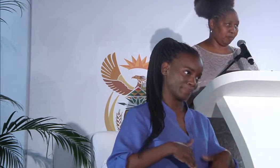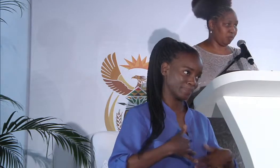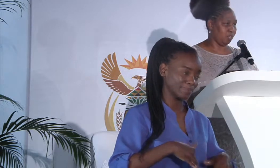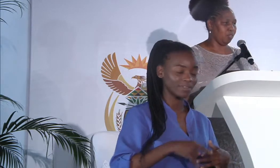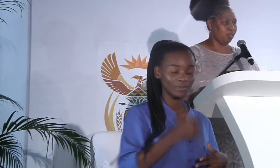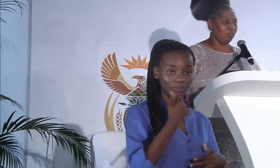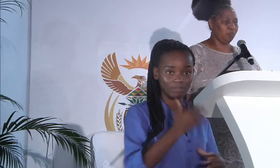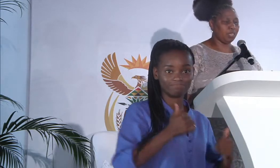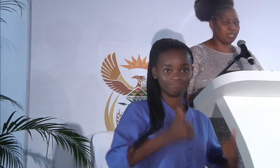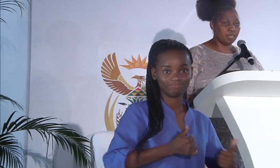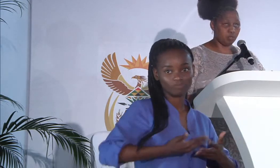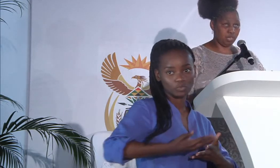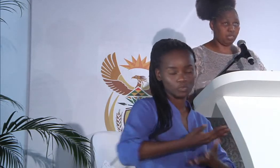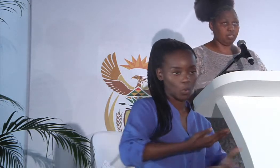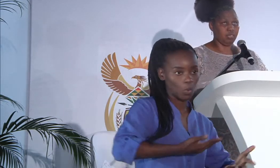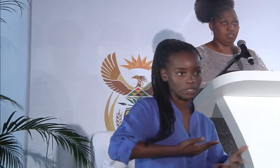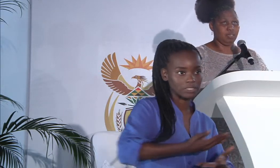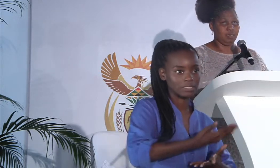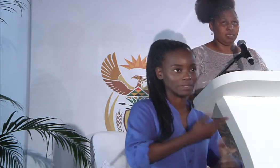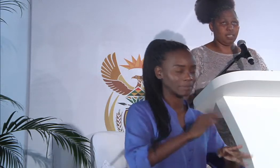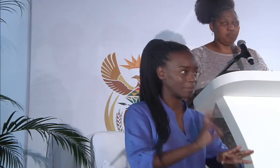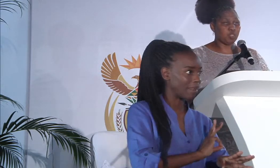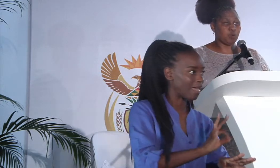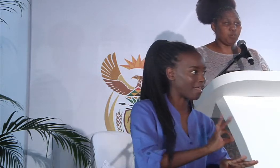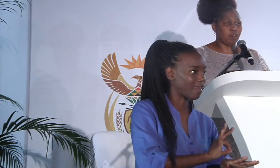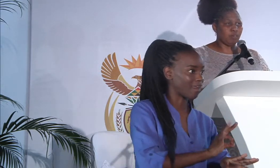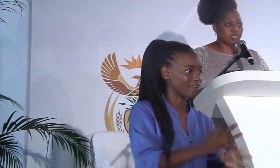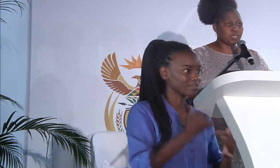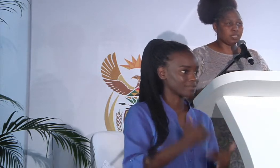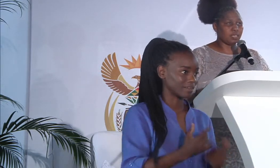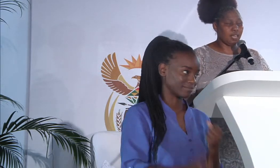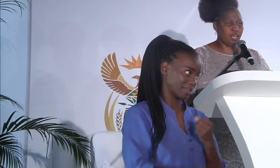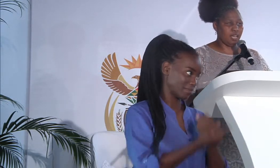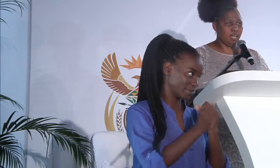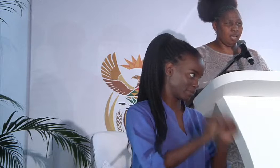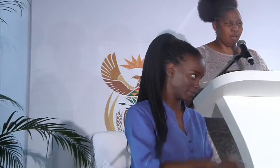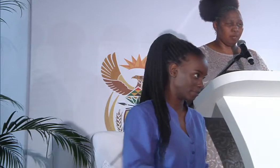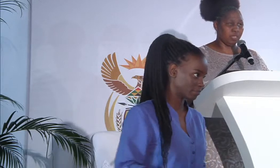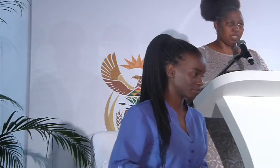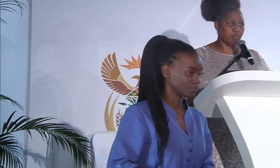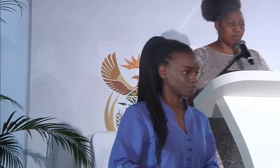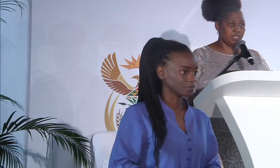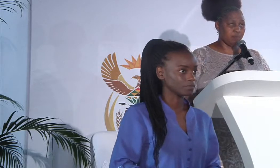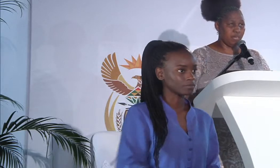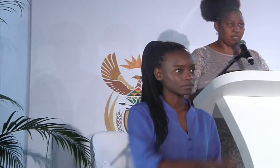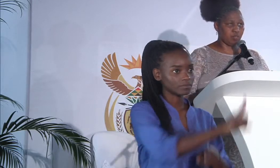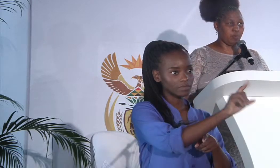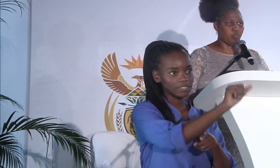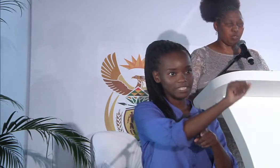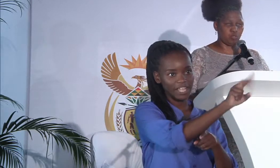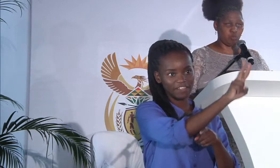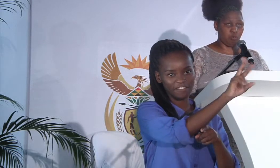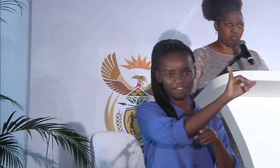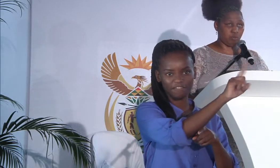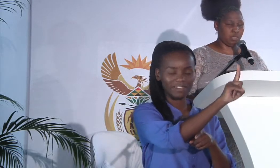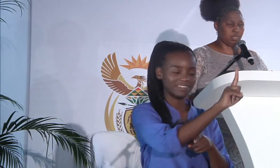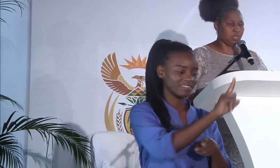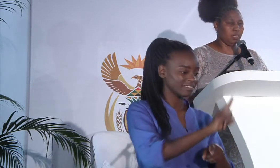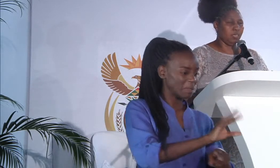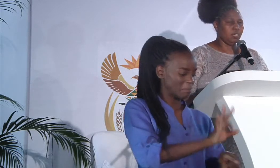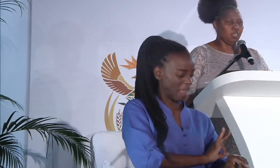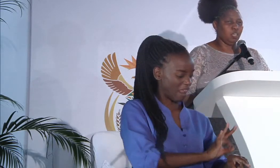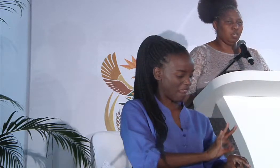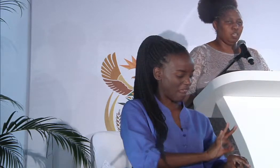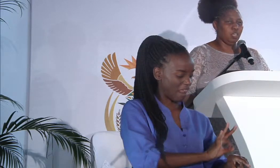and we're here today. David spoke a lot about the drug master plan, so I'm not going to go into it.